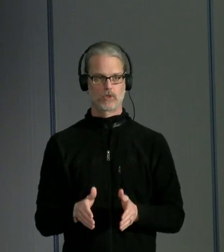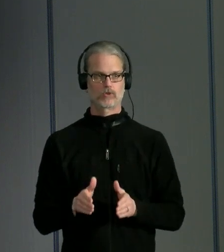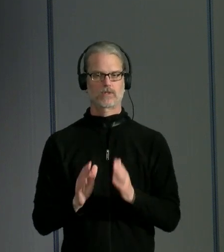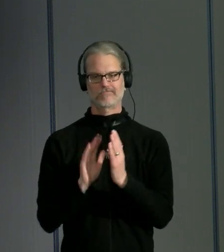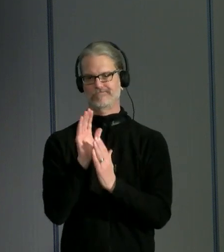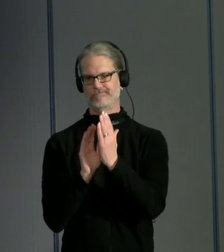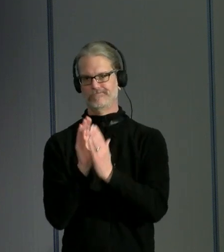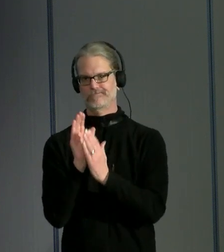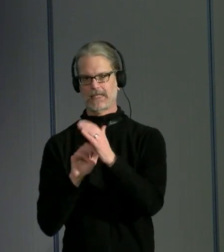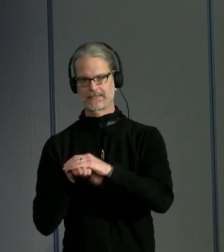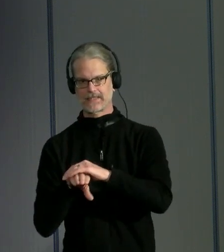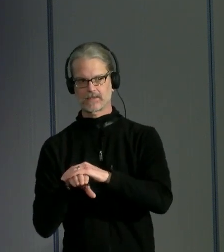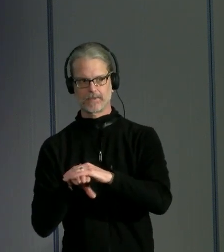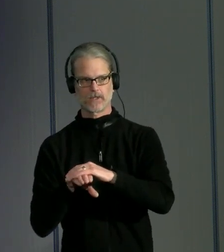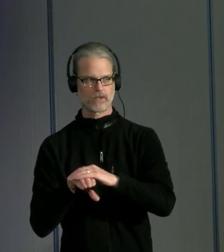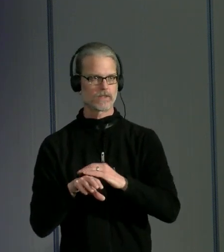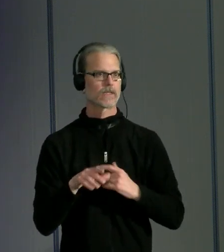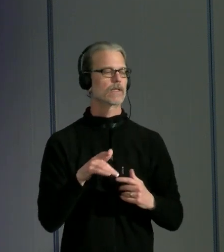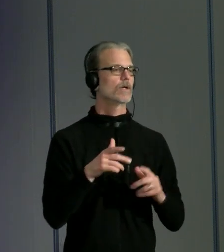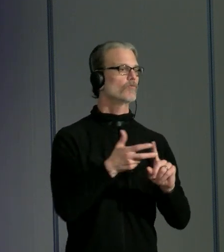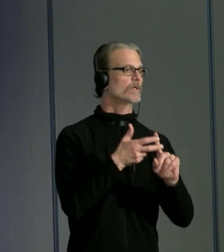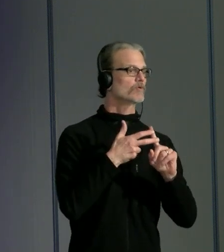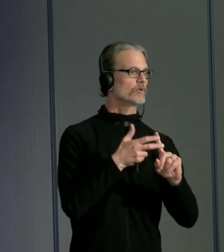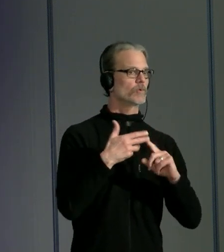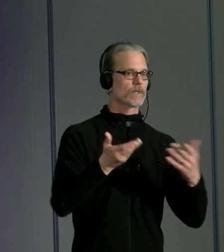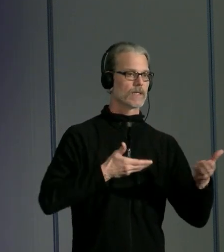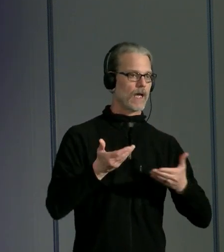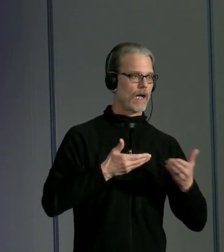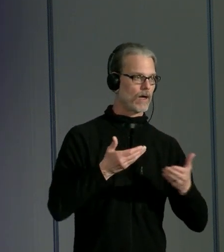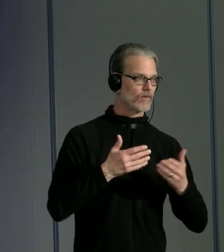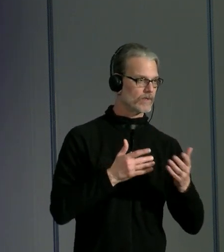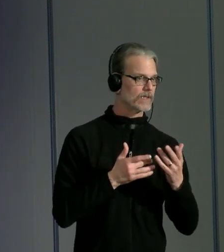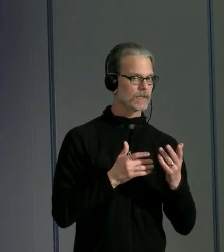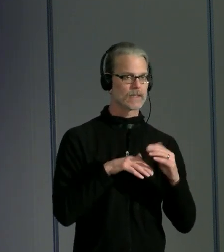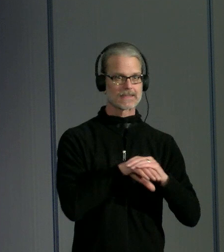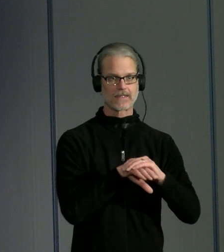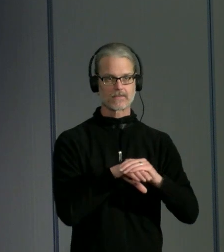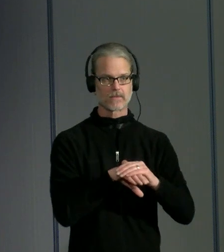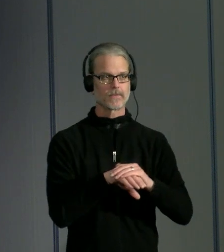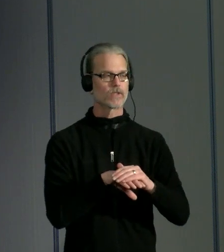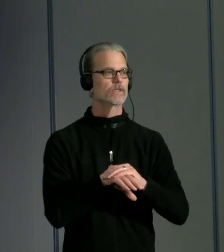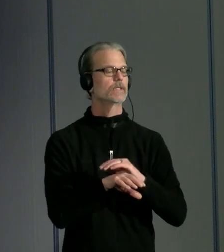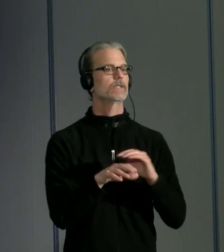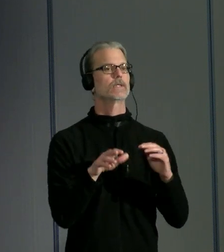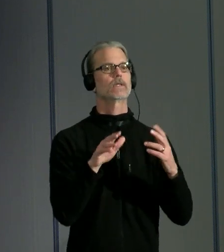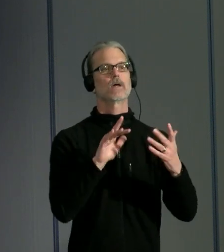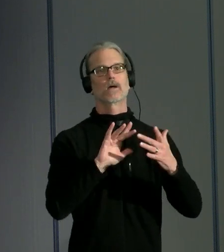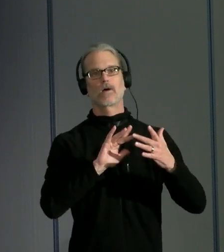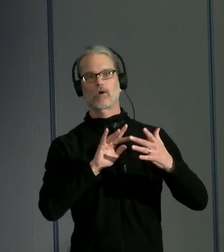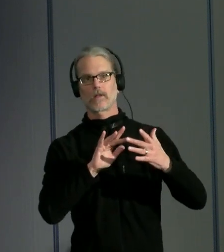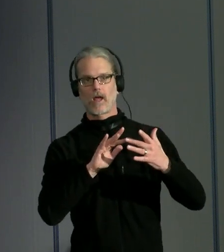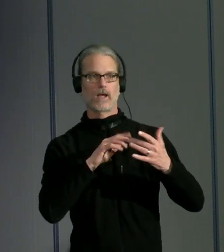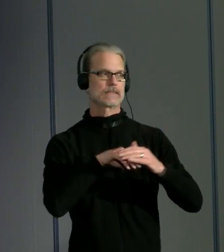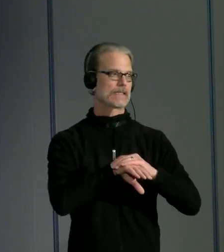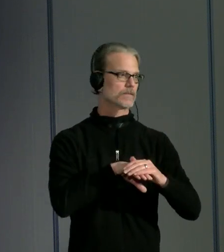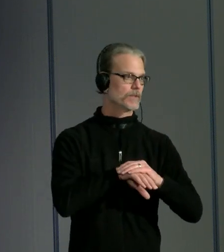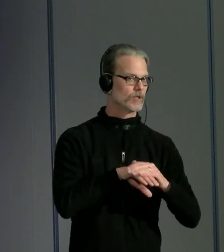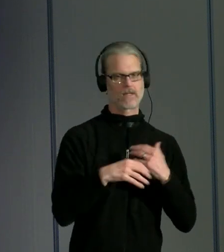accessibility, recruiting and hiring accessibility. So there's a lot of information on our accessibilities